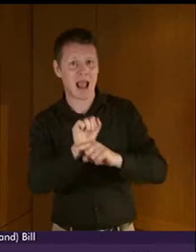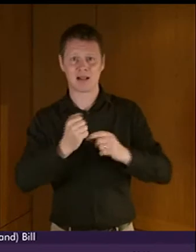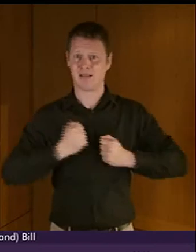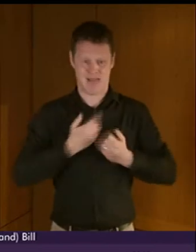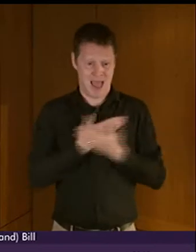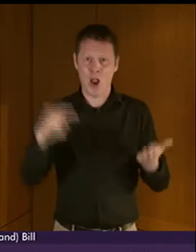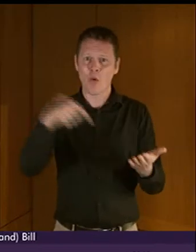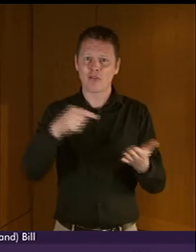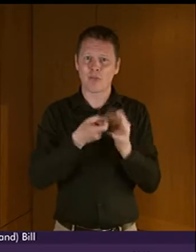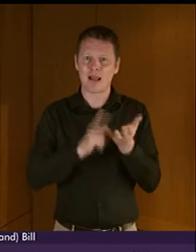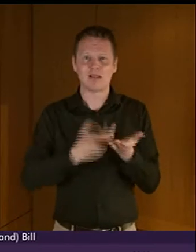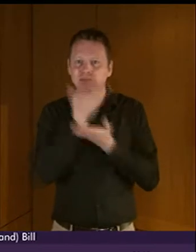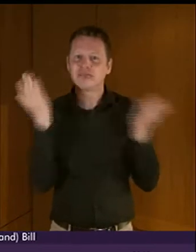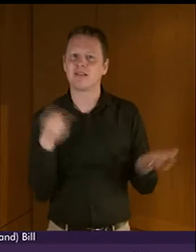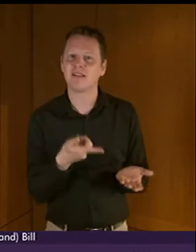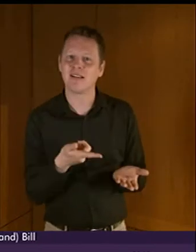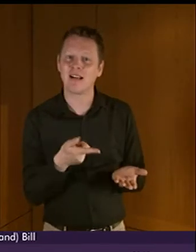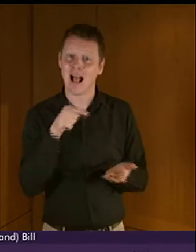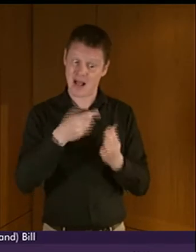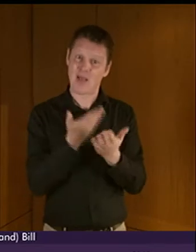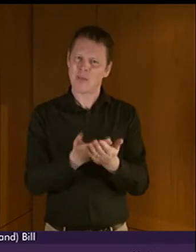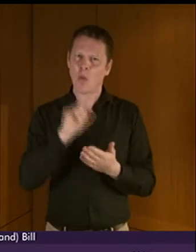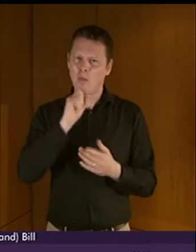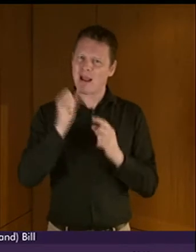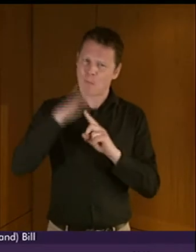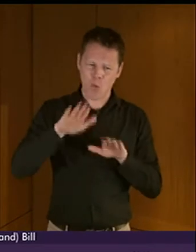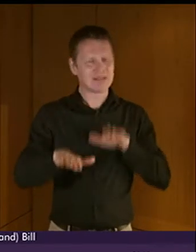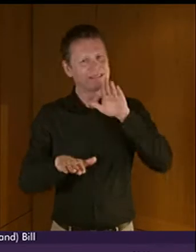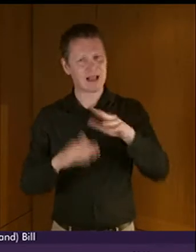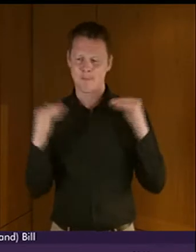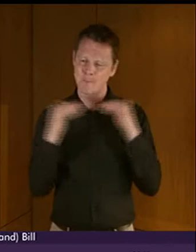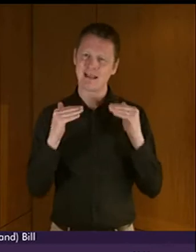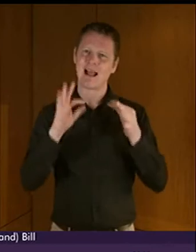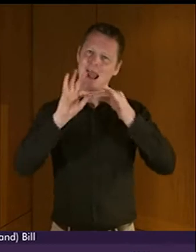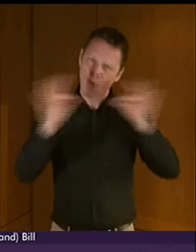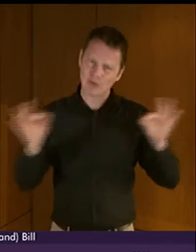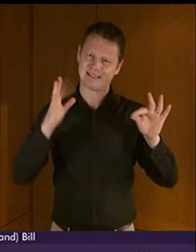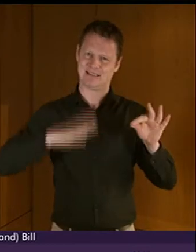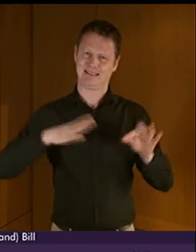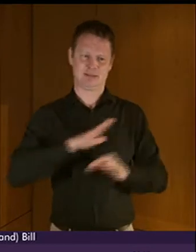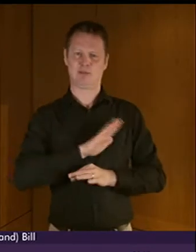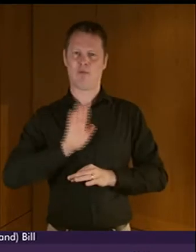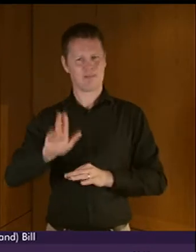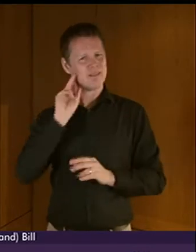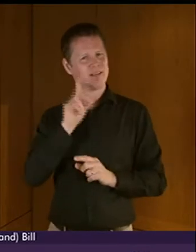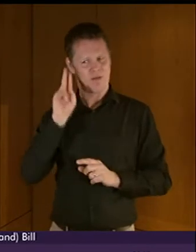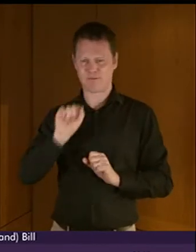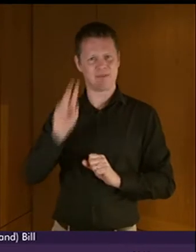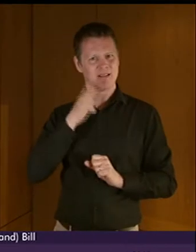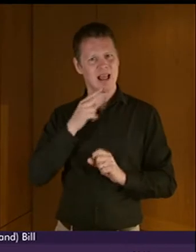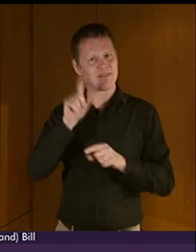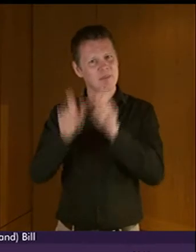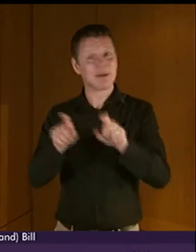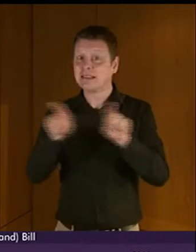language. The bill is an important step in helping to meet the linguistic needs of BSL users, in the same way as previous